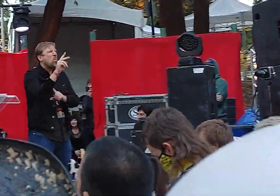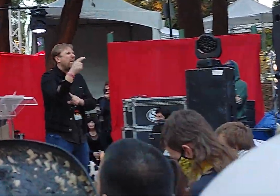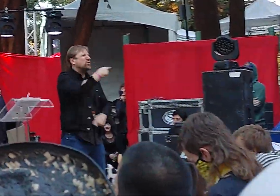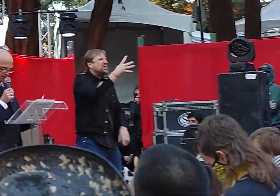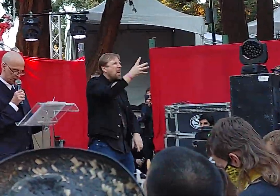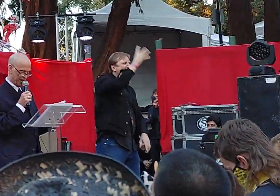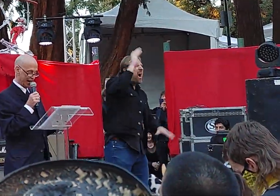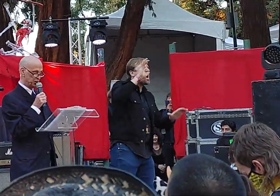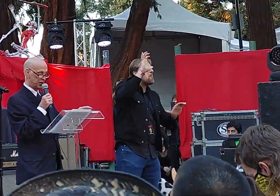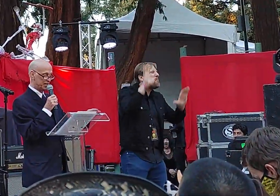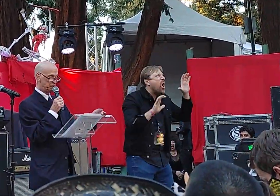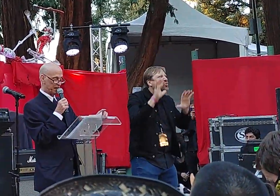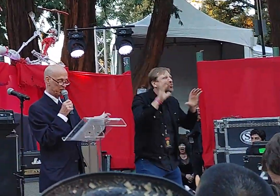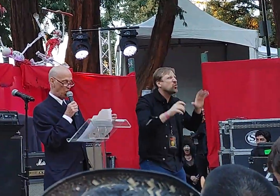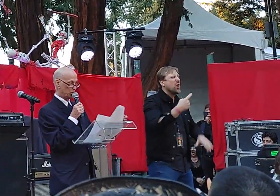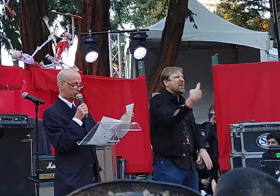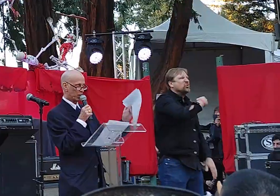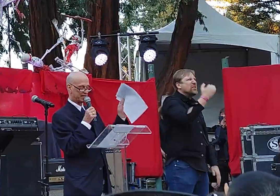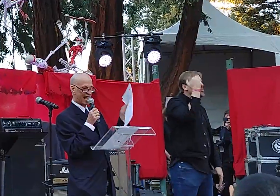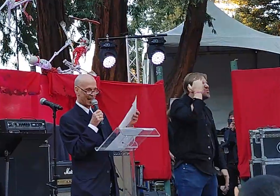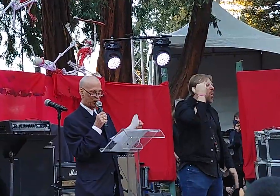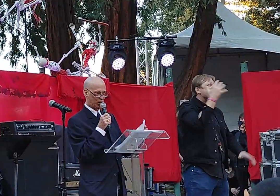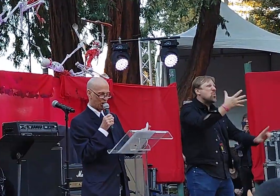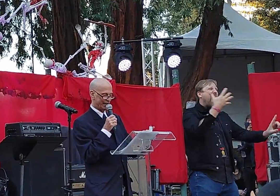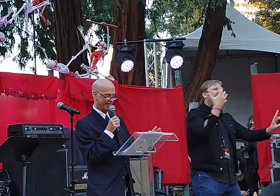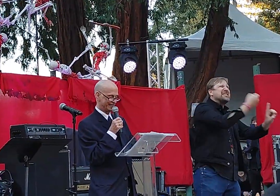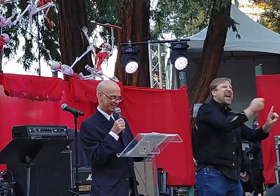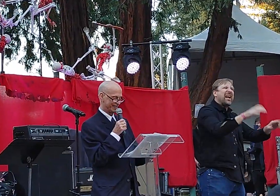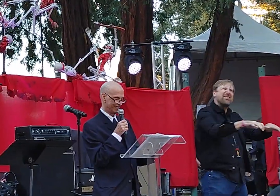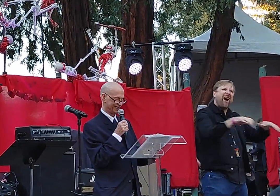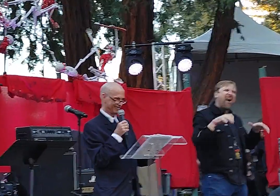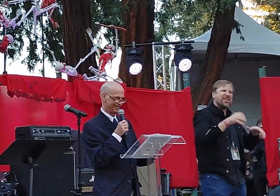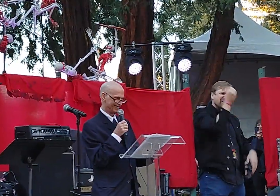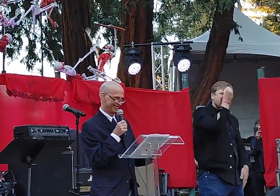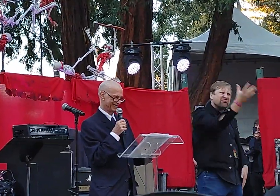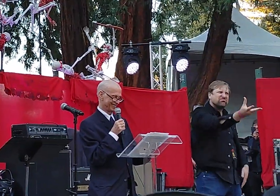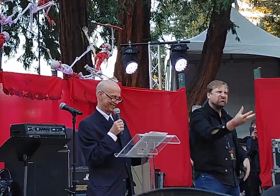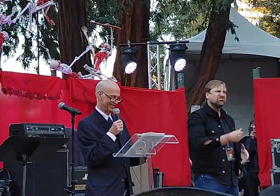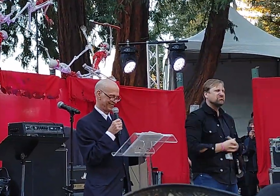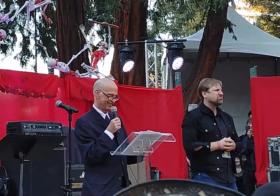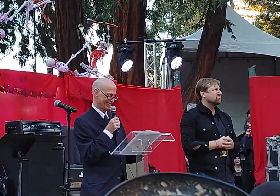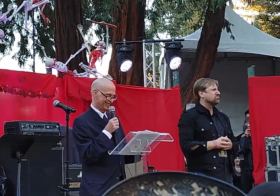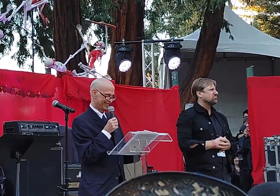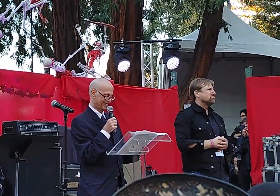rock monster. And she's been known to attack her audience.